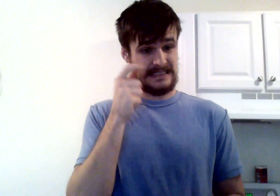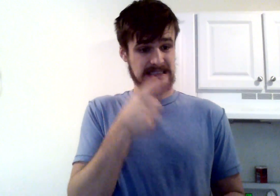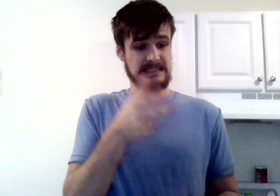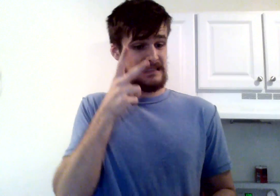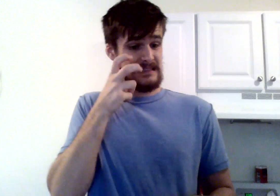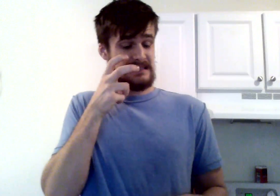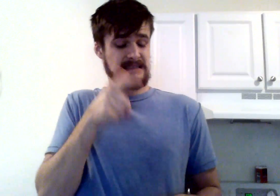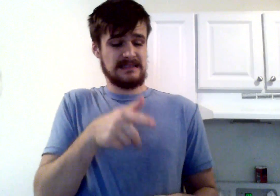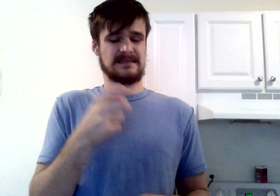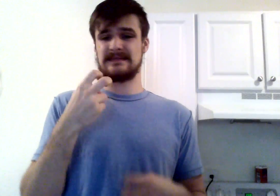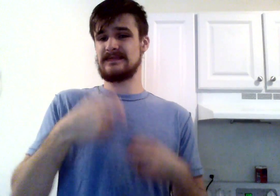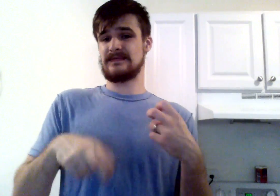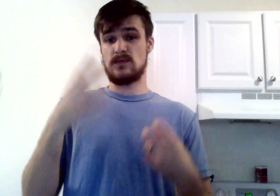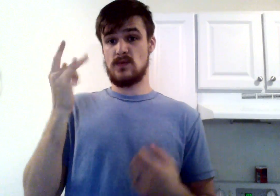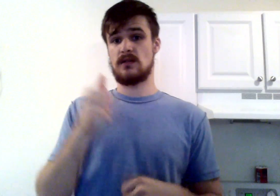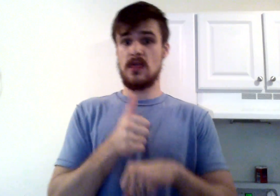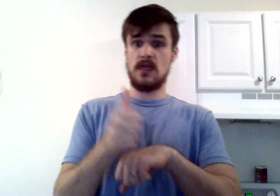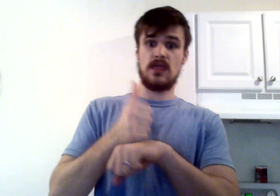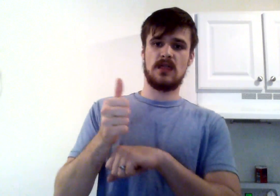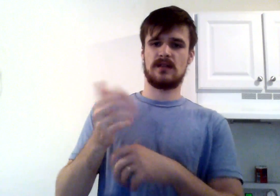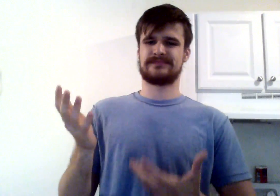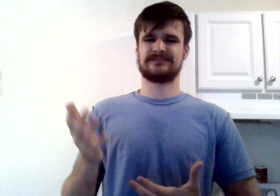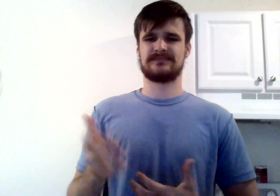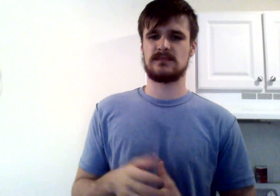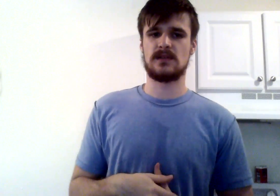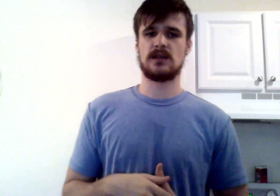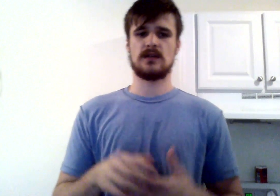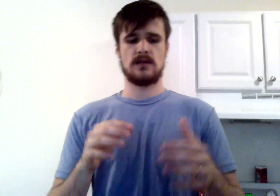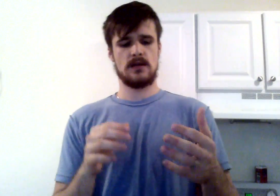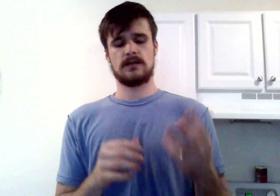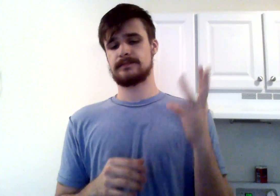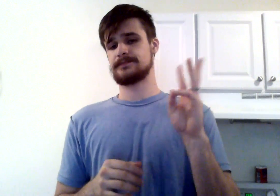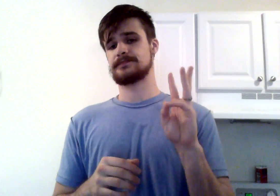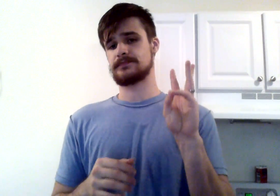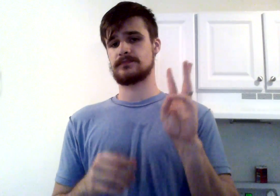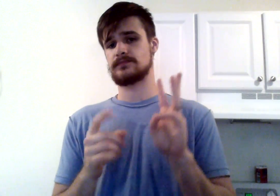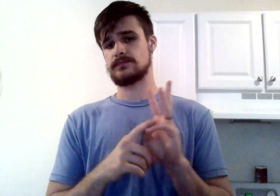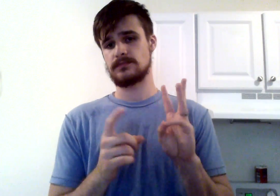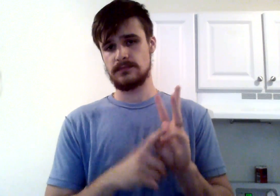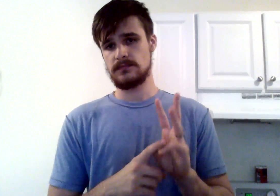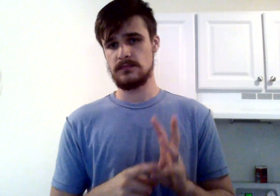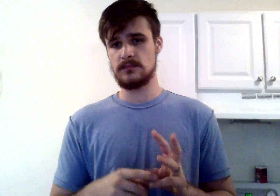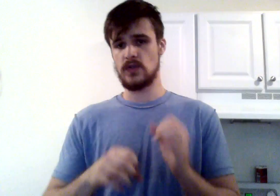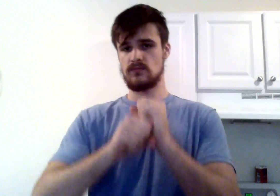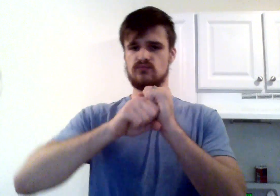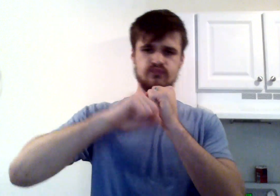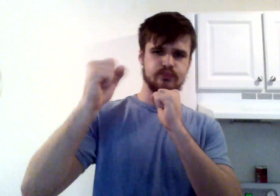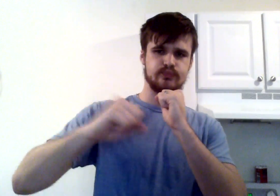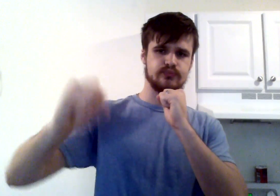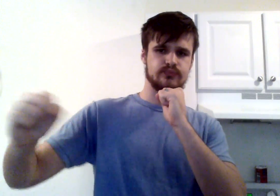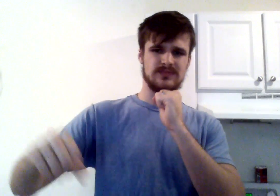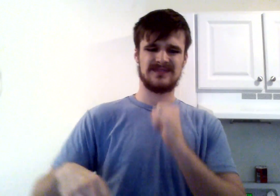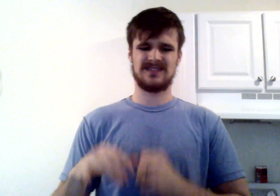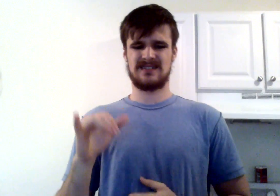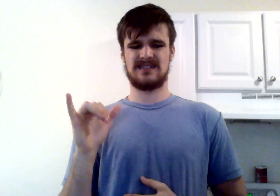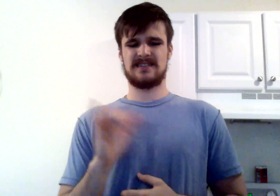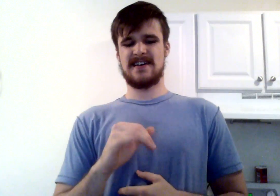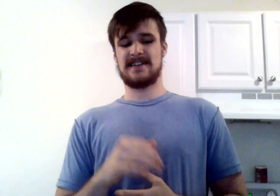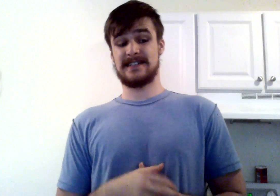7, embroidery, exaggeration. It demeans our language, actually, sometimes. For example, if I see